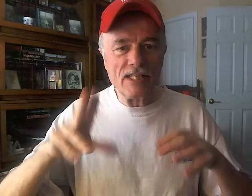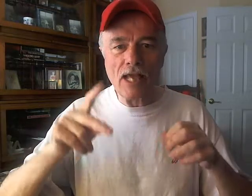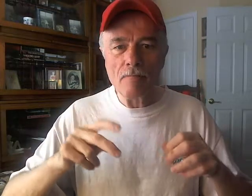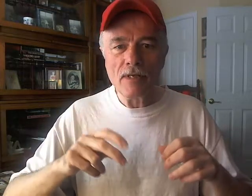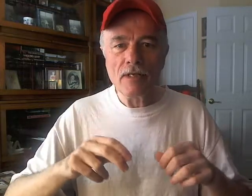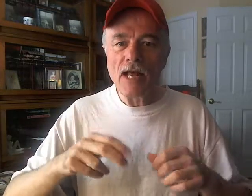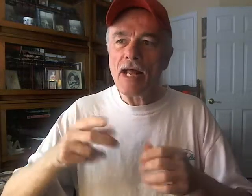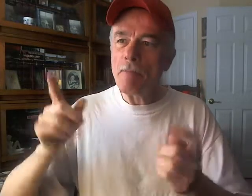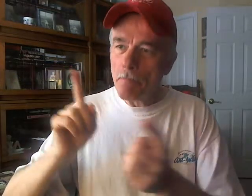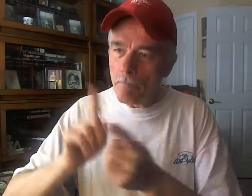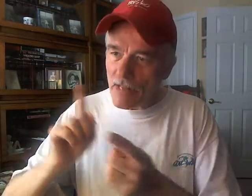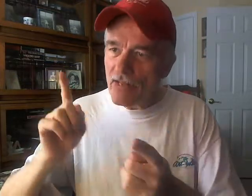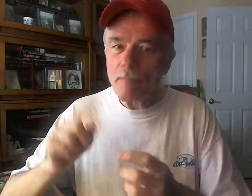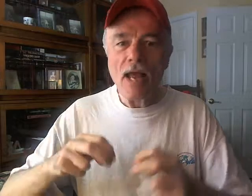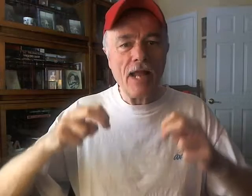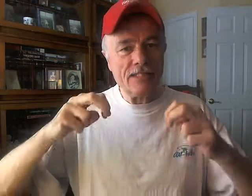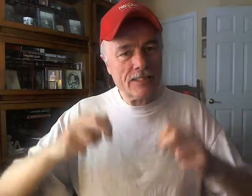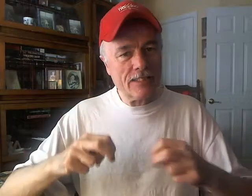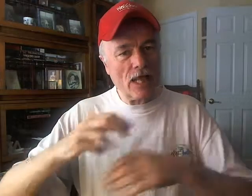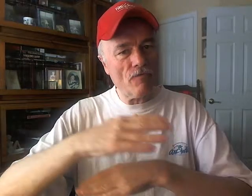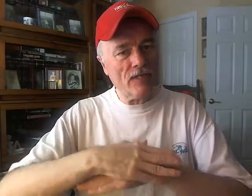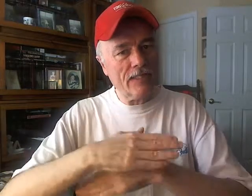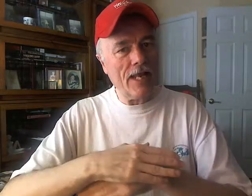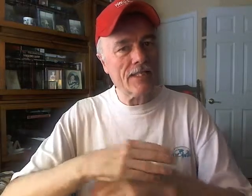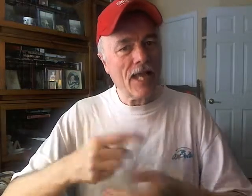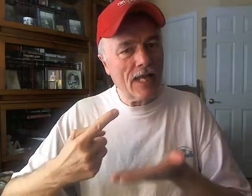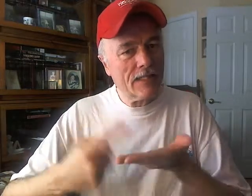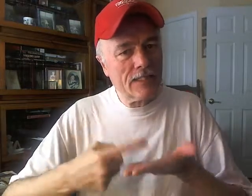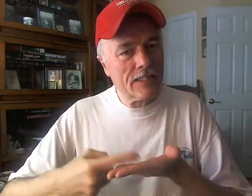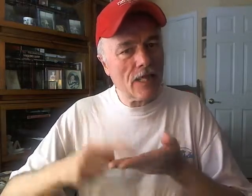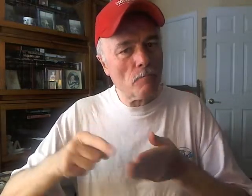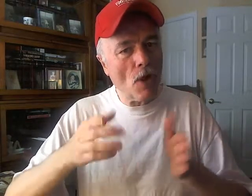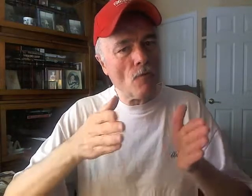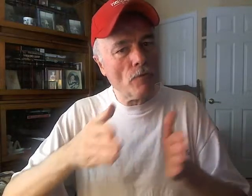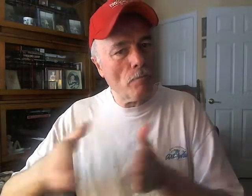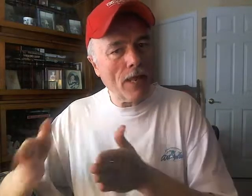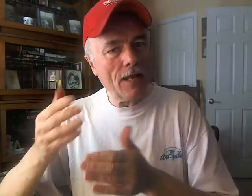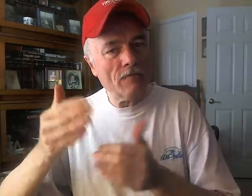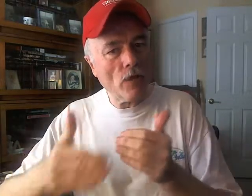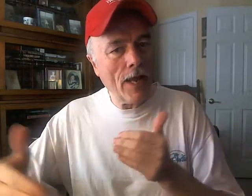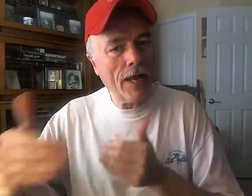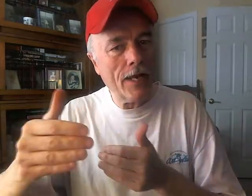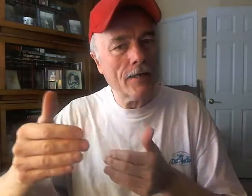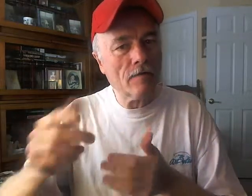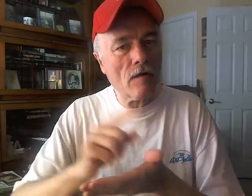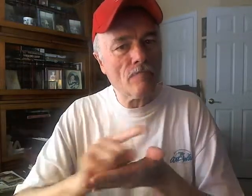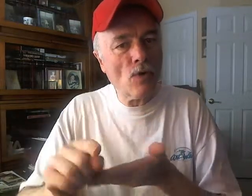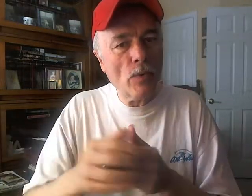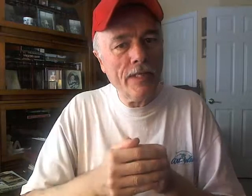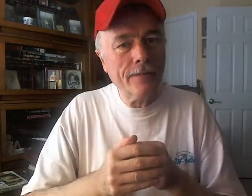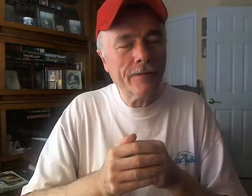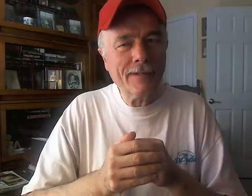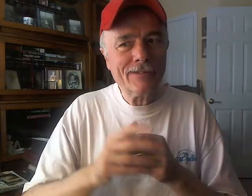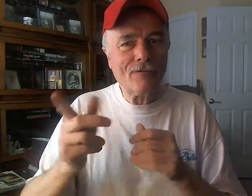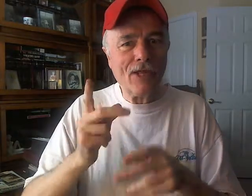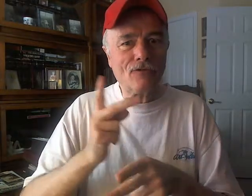up, and Minnie is sit out the days at the skate belt the brave again of the wind. So they're